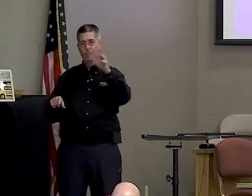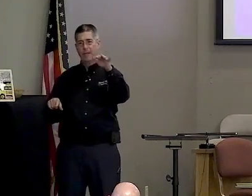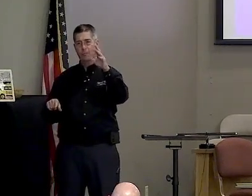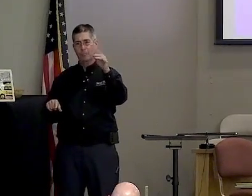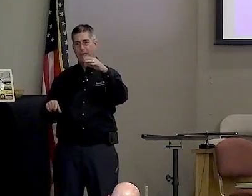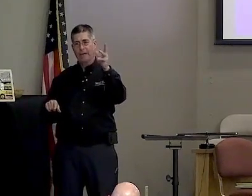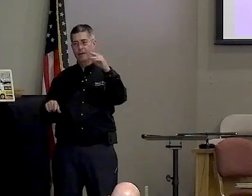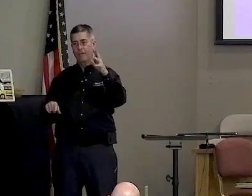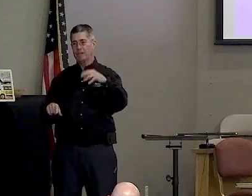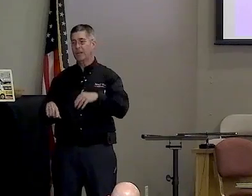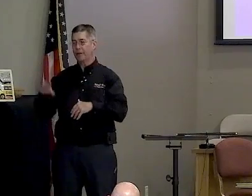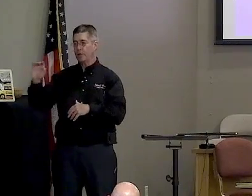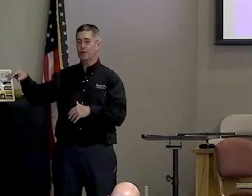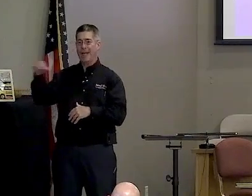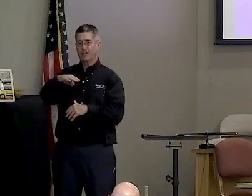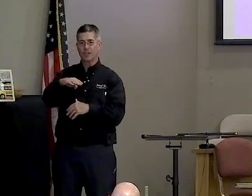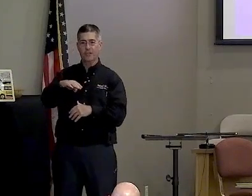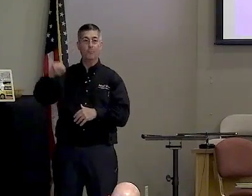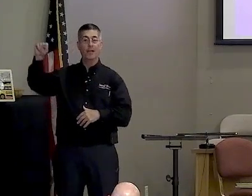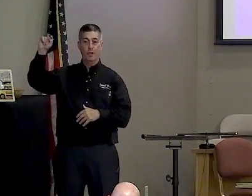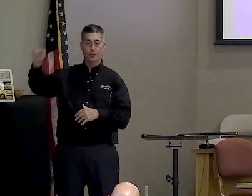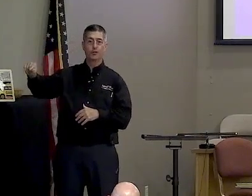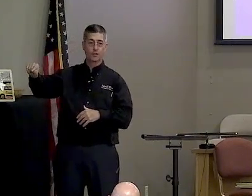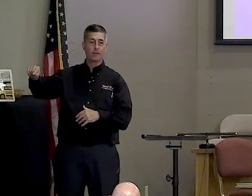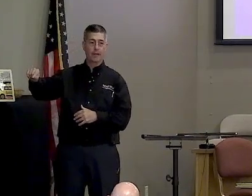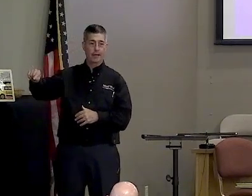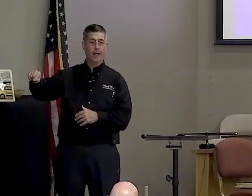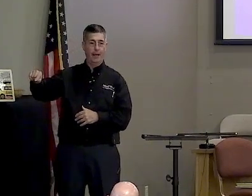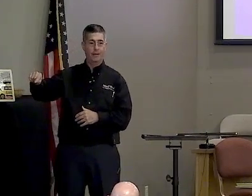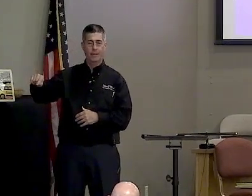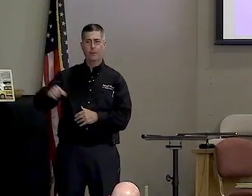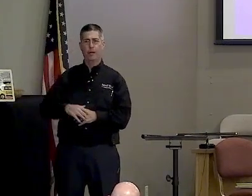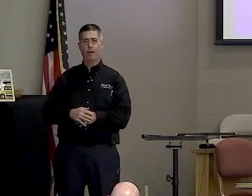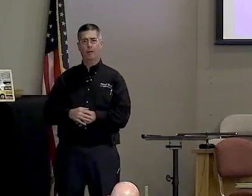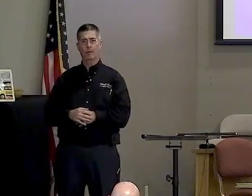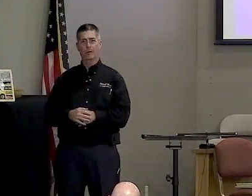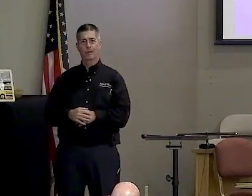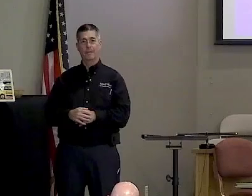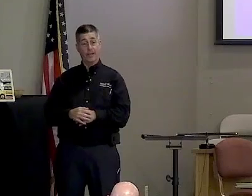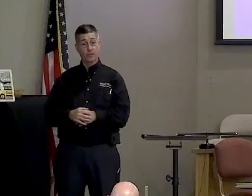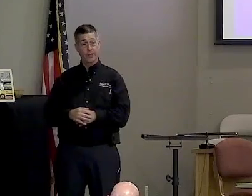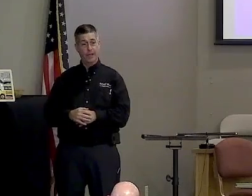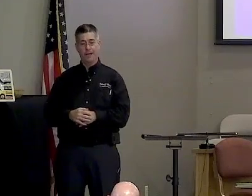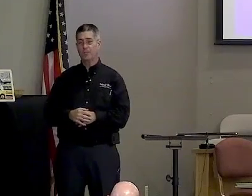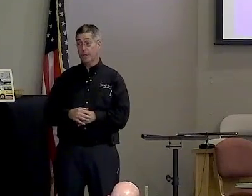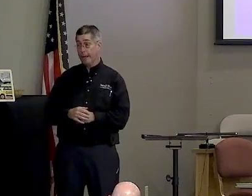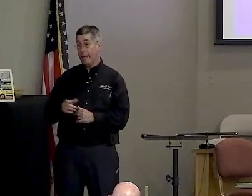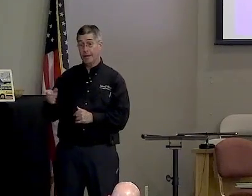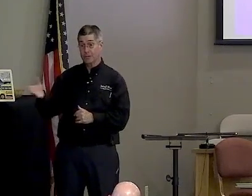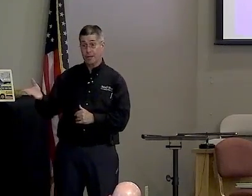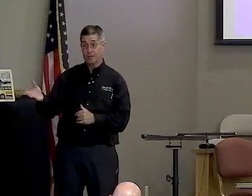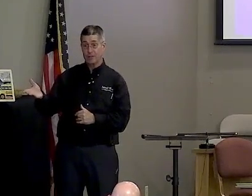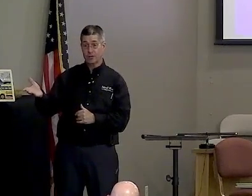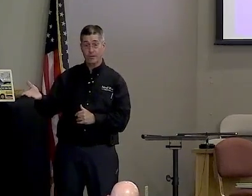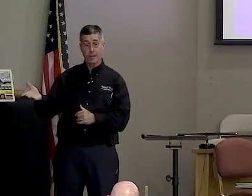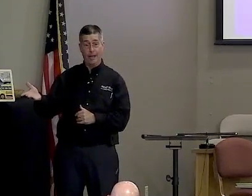being mean and all that stuff and you're nice to them, you're serving God. He went, oh, that's serving God. I said, well, yeah, in a sense, that's serving God.